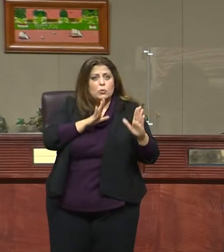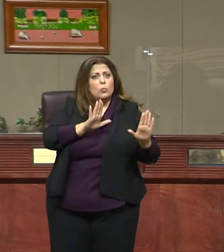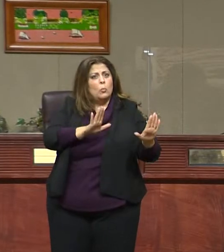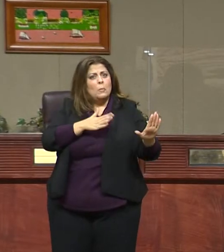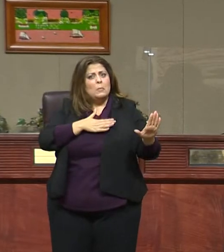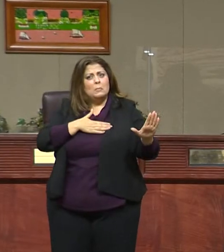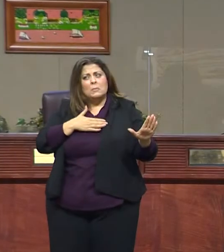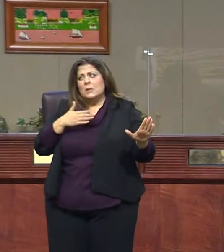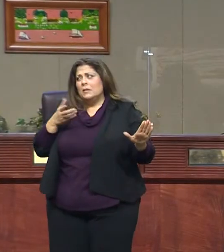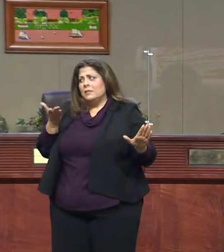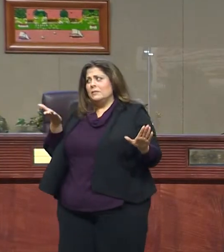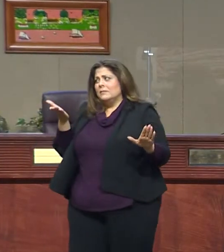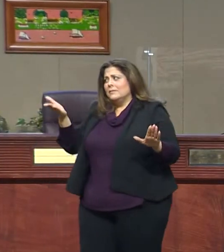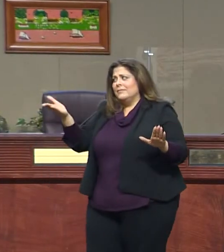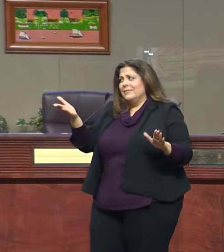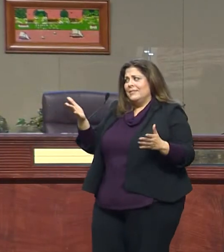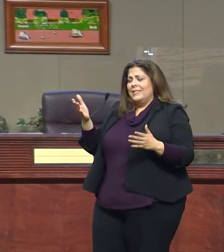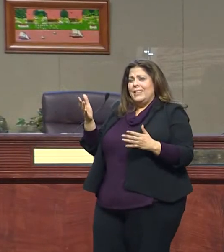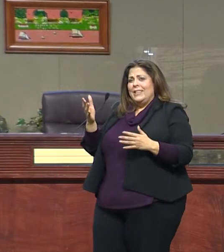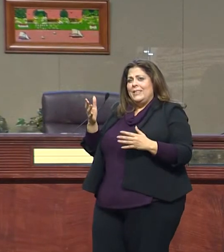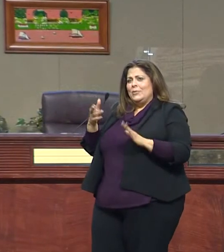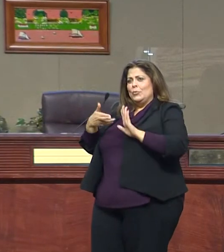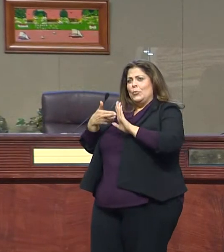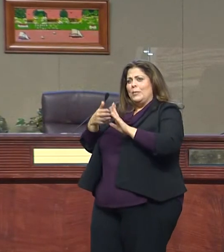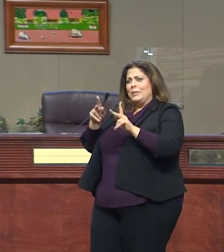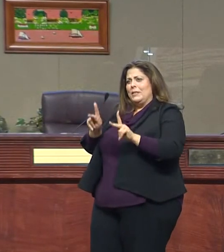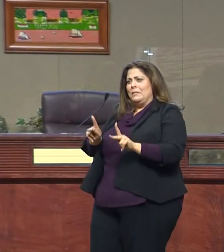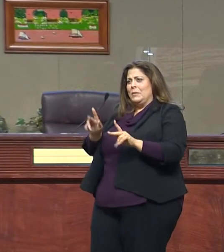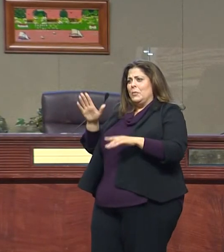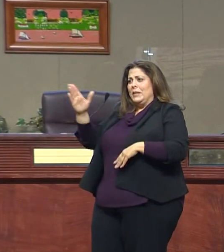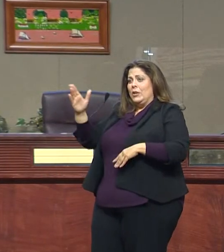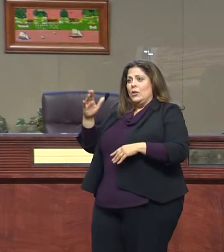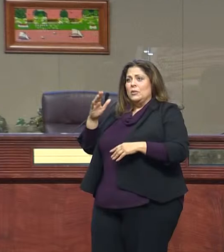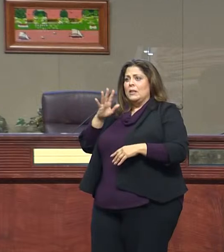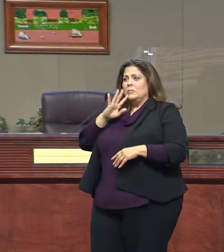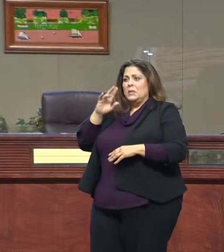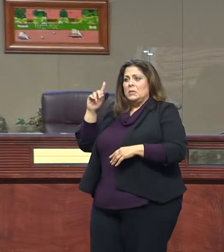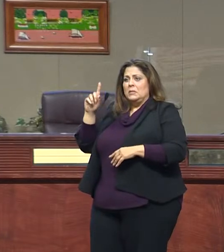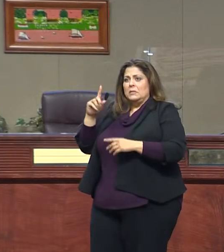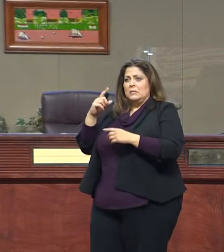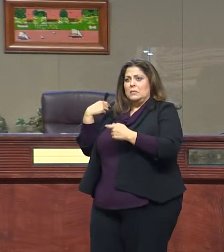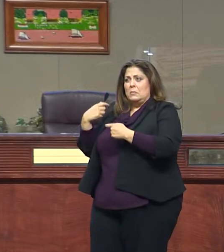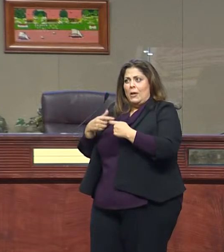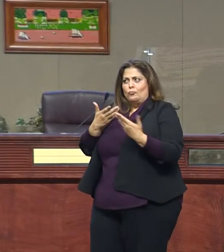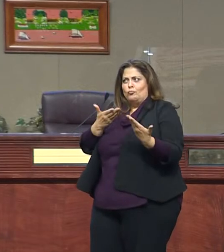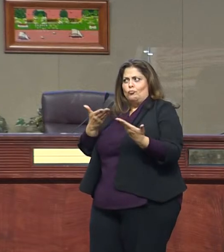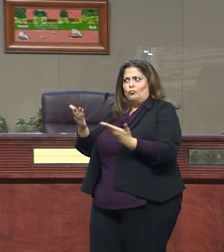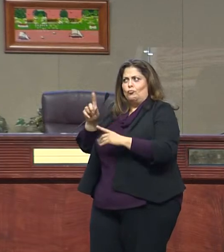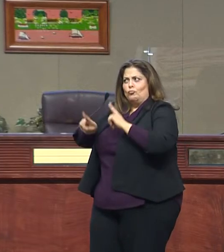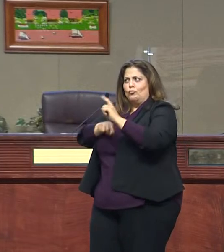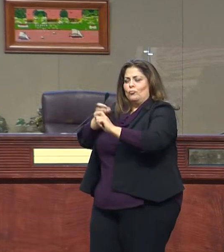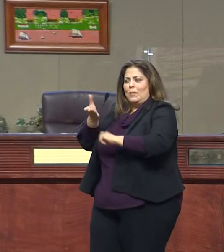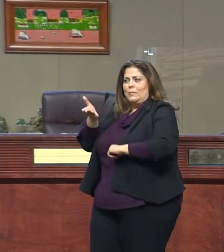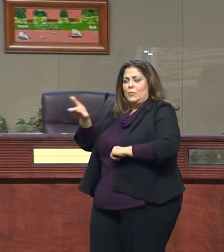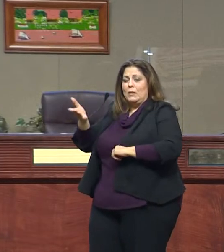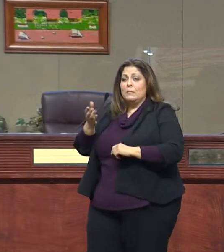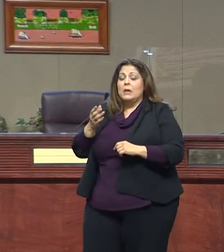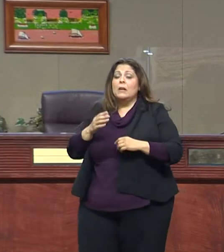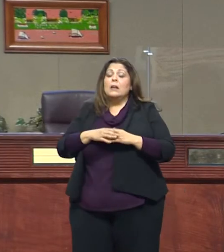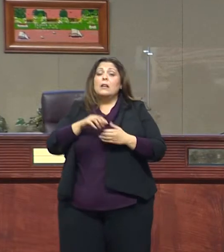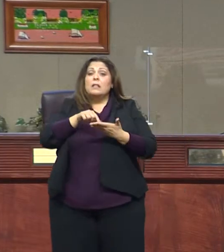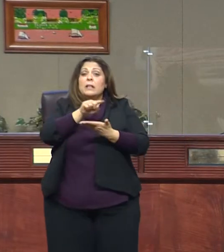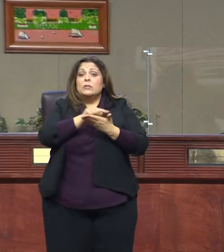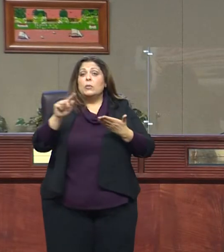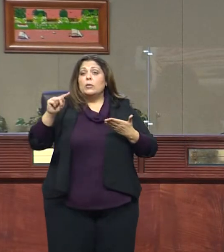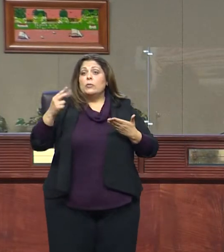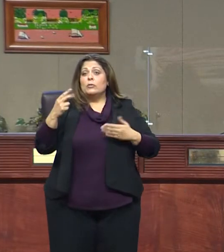these Spanish-speaking representatives here today. And the next press briefing will be on this coming Thursday at